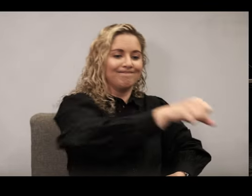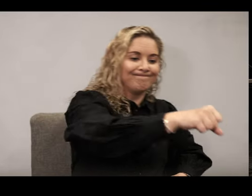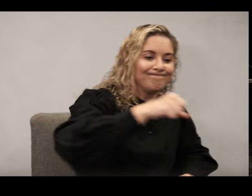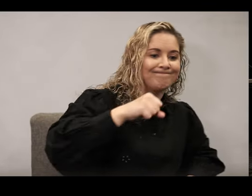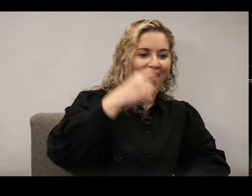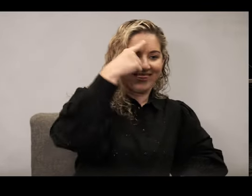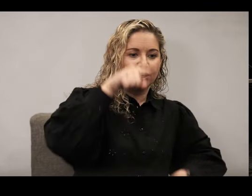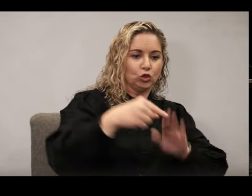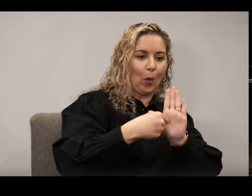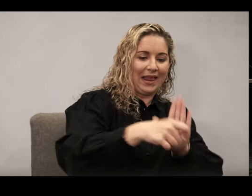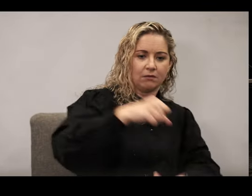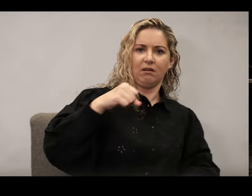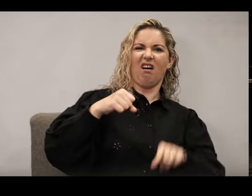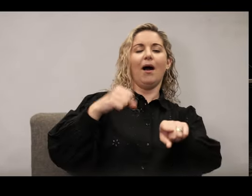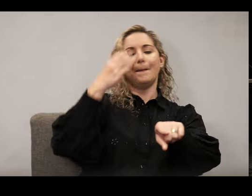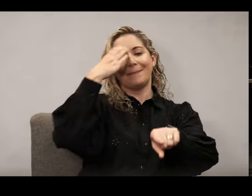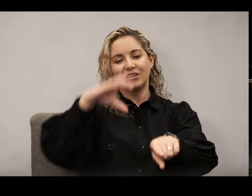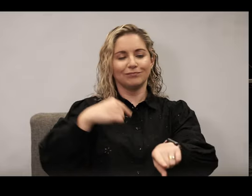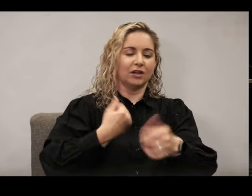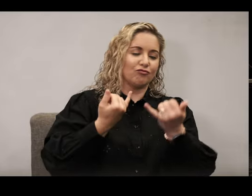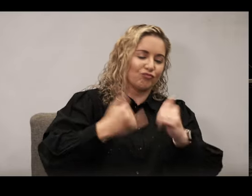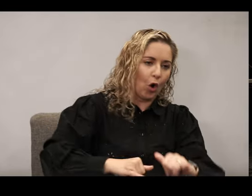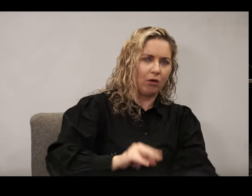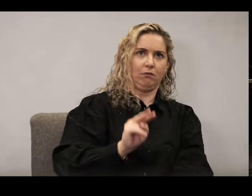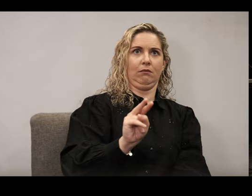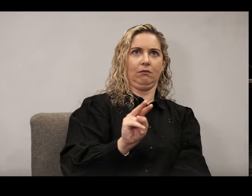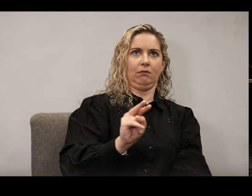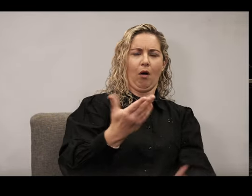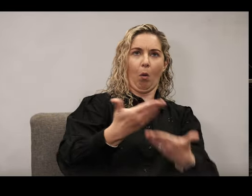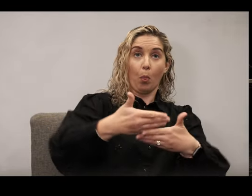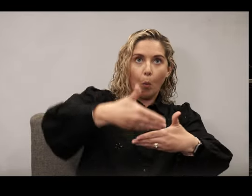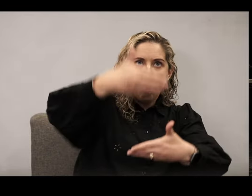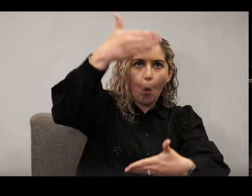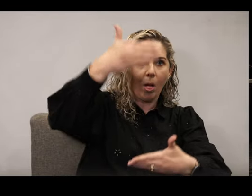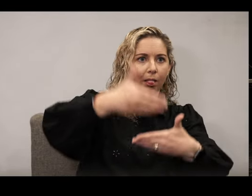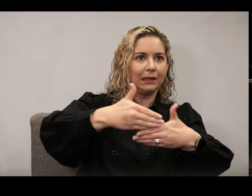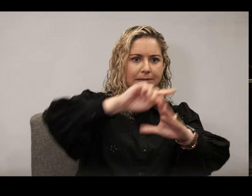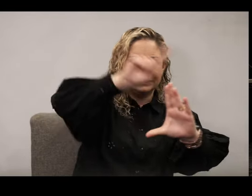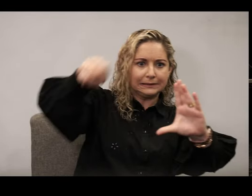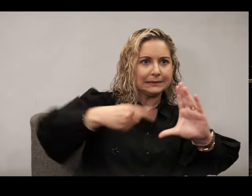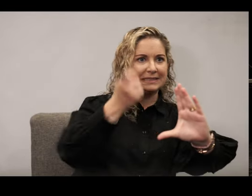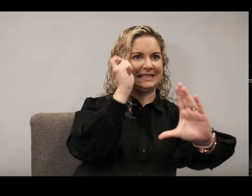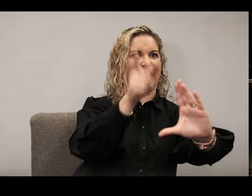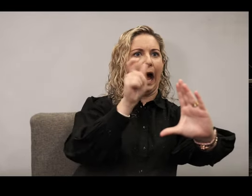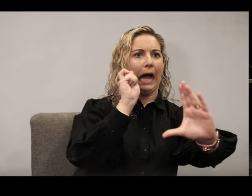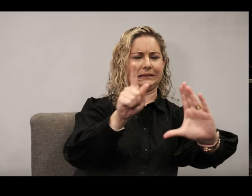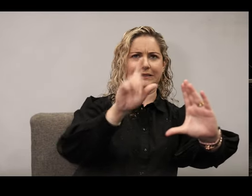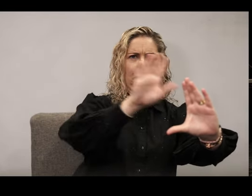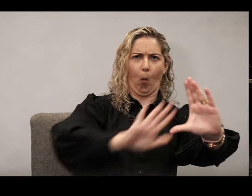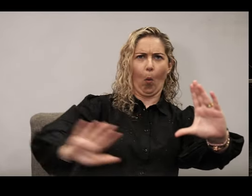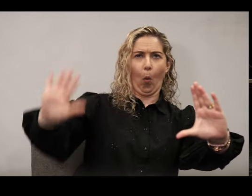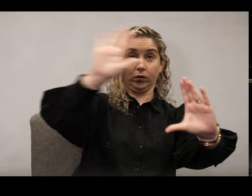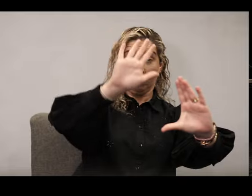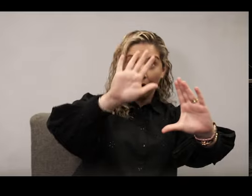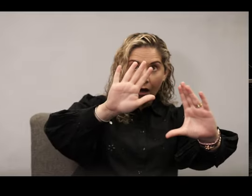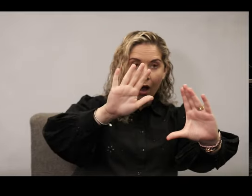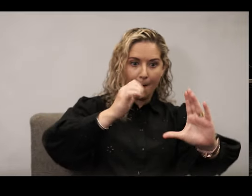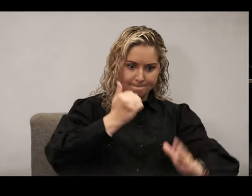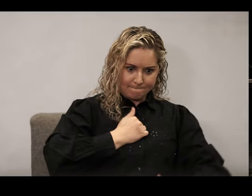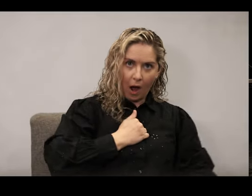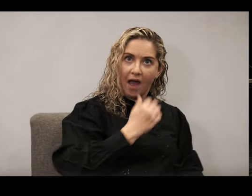it's a bedroom. But the thing that grabs your attention is on the wall there's a dartboard. And on the dartboard, there's a printed out picture of